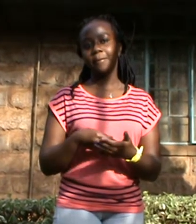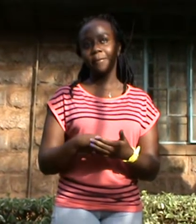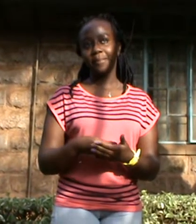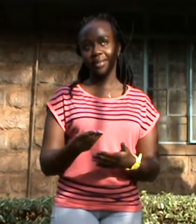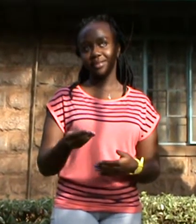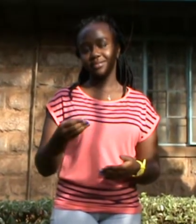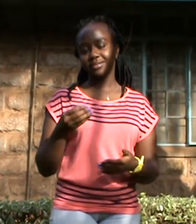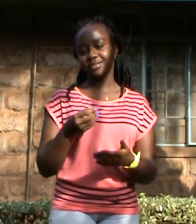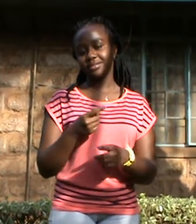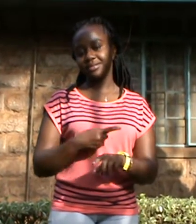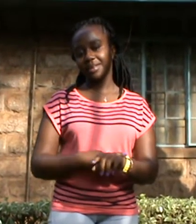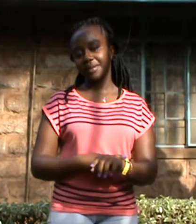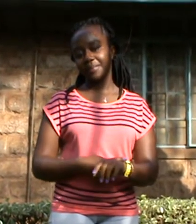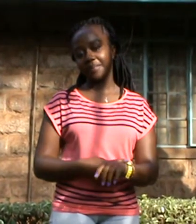Stage you reach a light mast